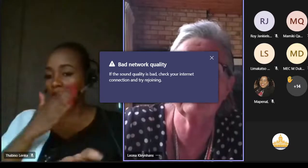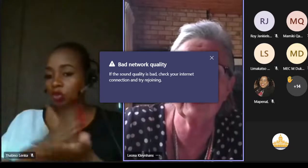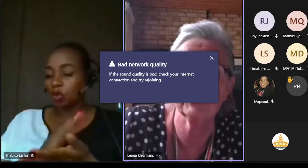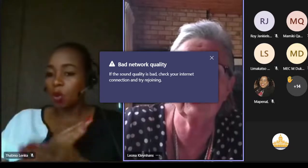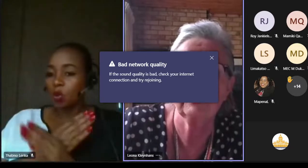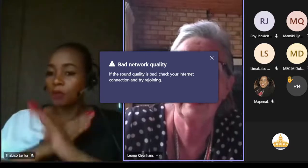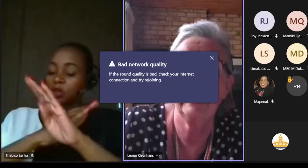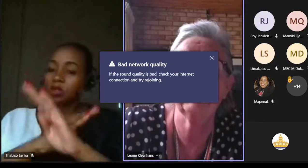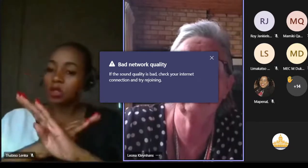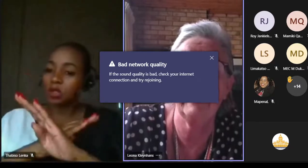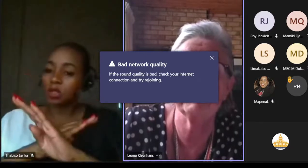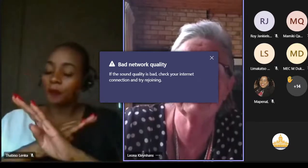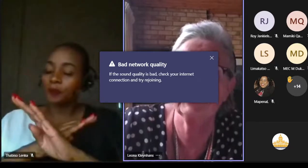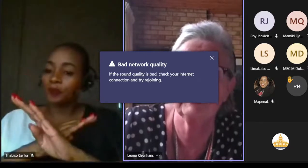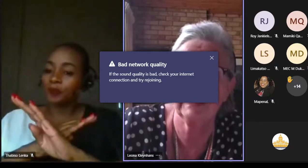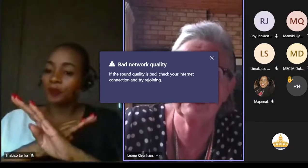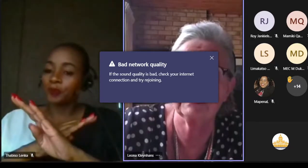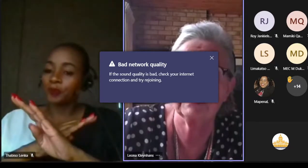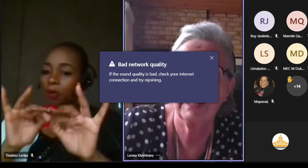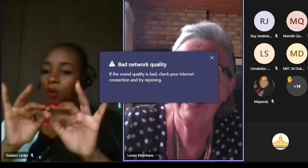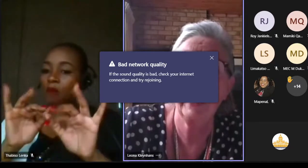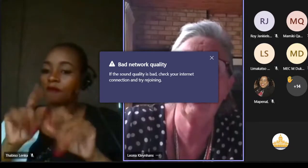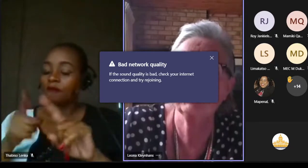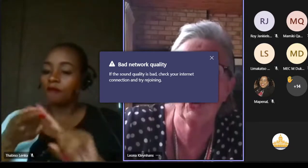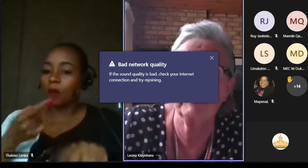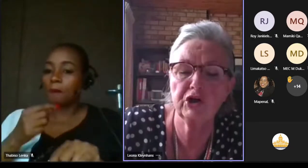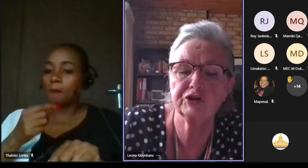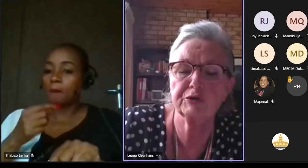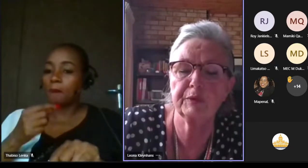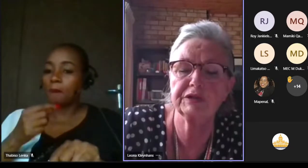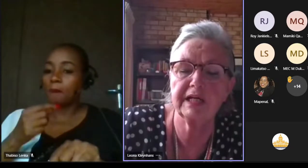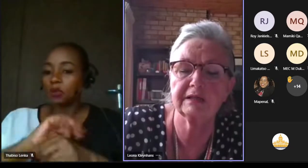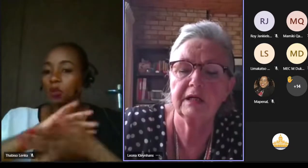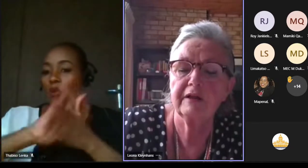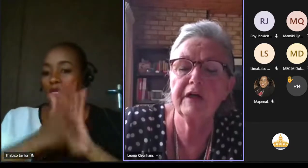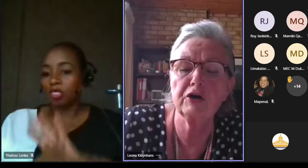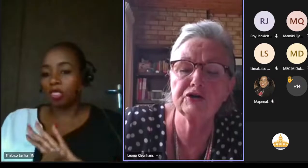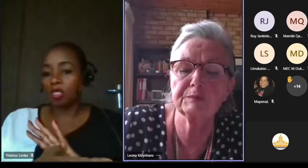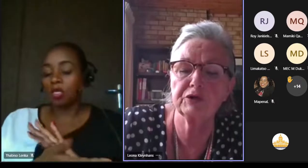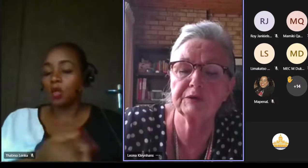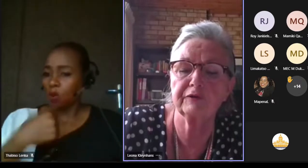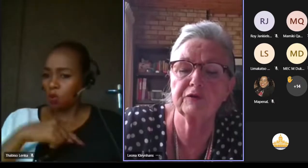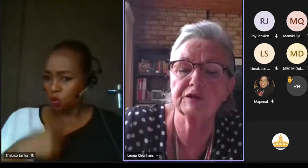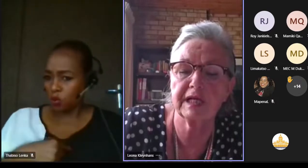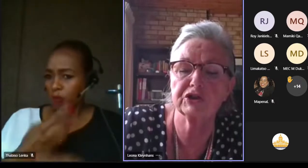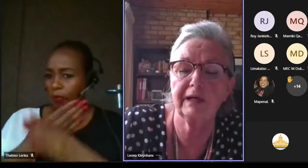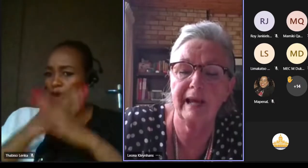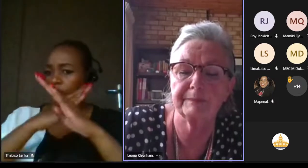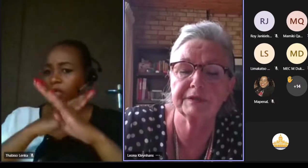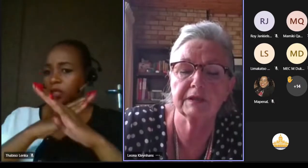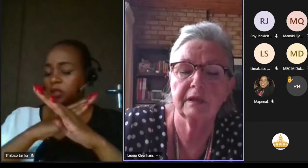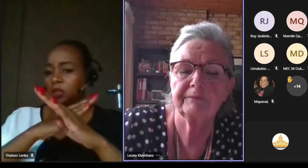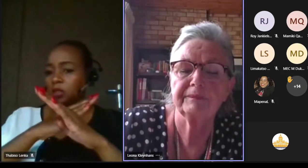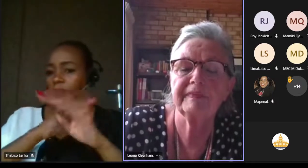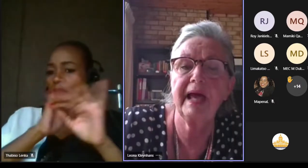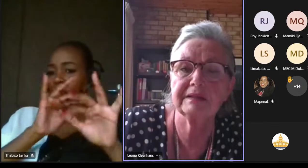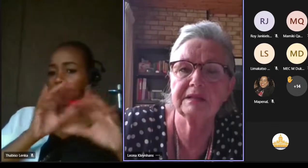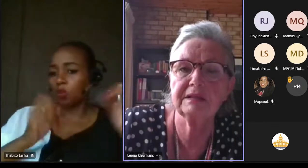from dysfunctional and collapsed municipalities. Our job is not to protect those responsible for such